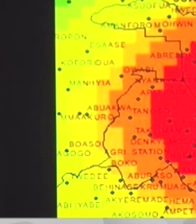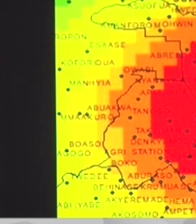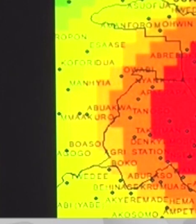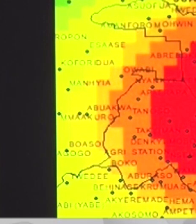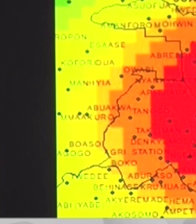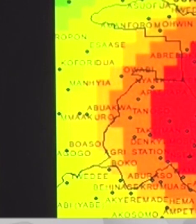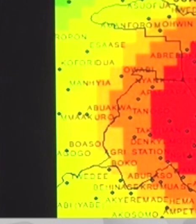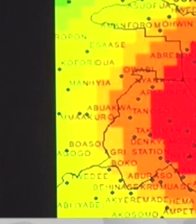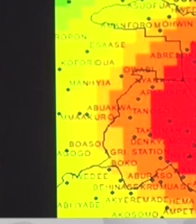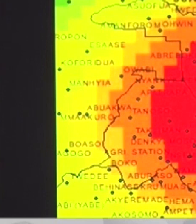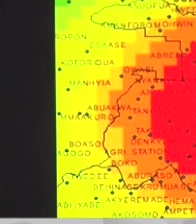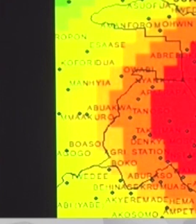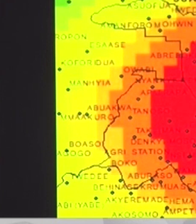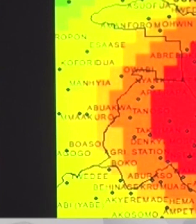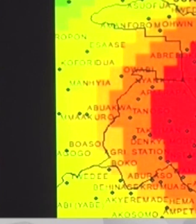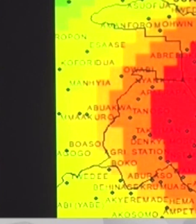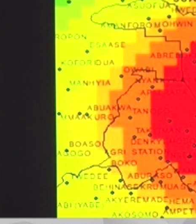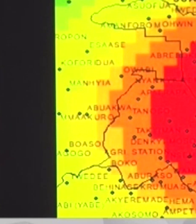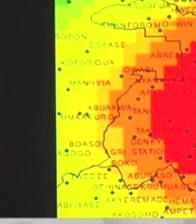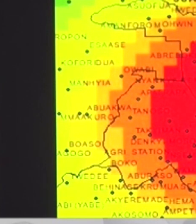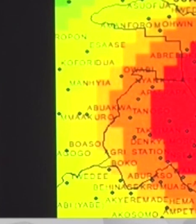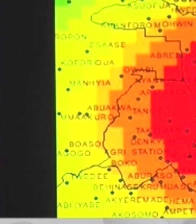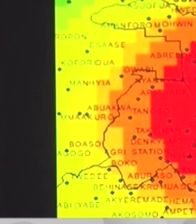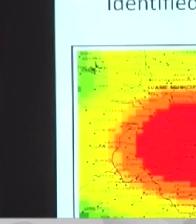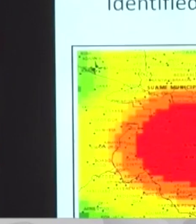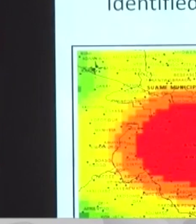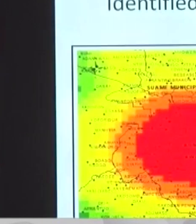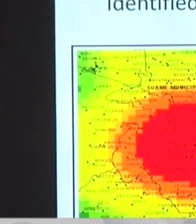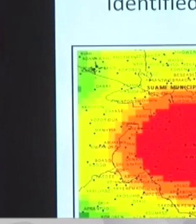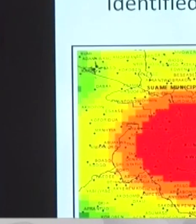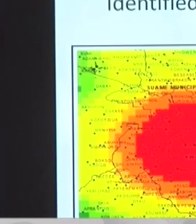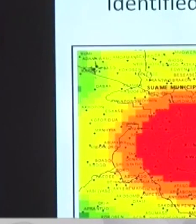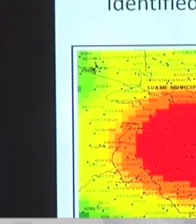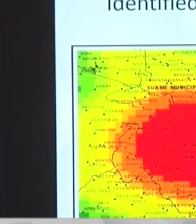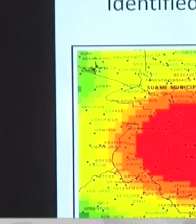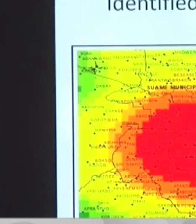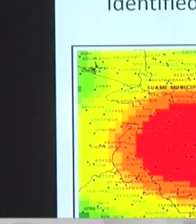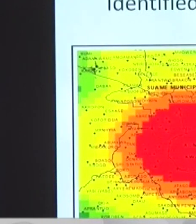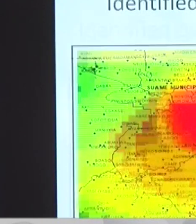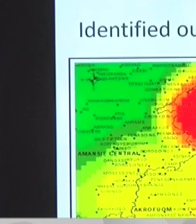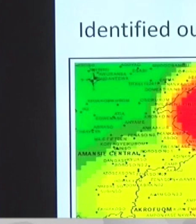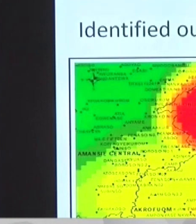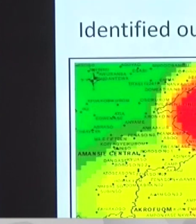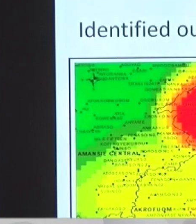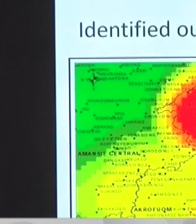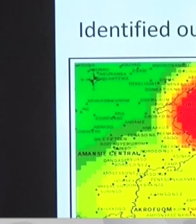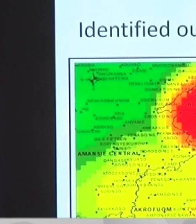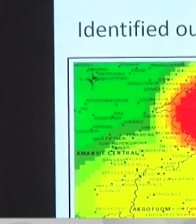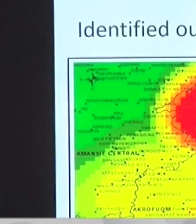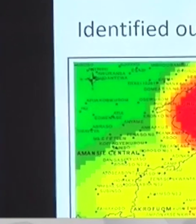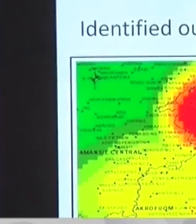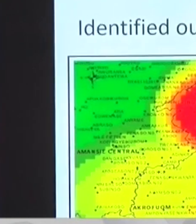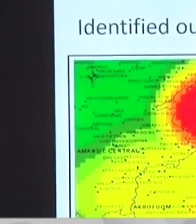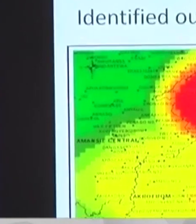I think these are all additional slides that shows the details of